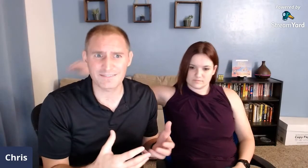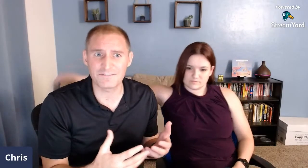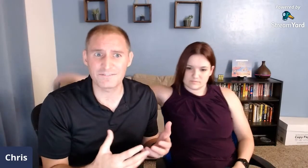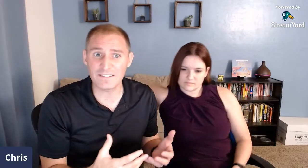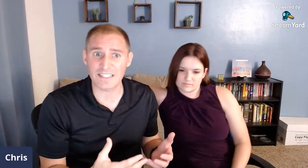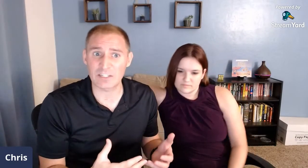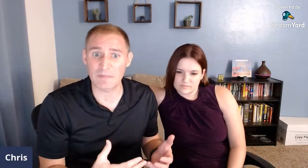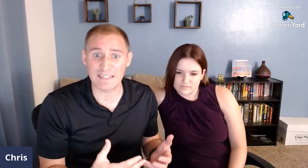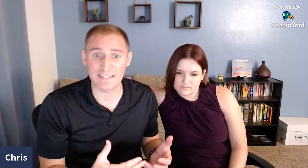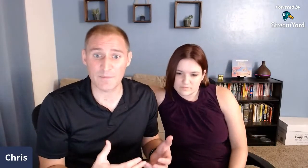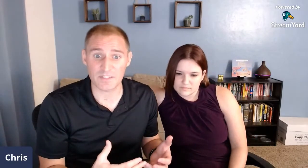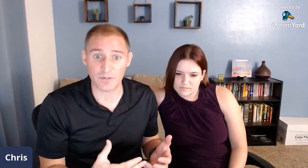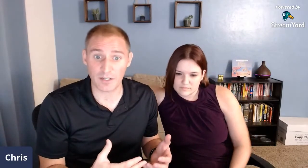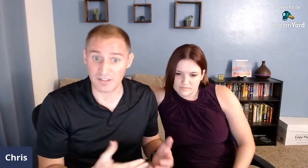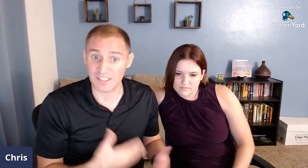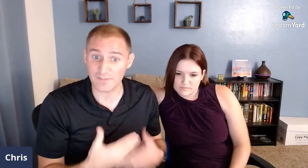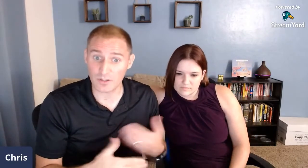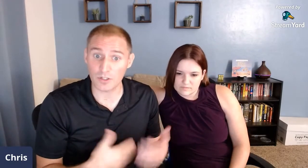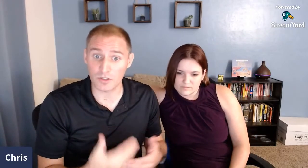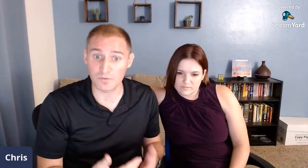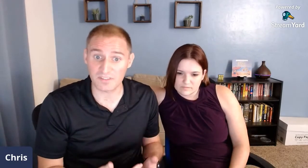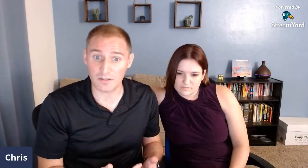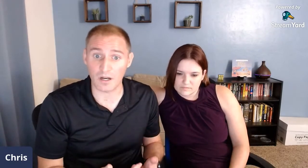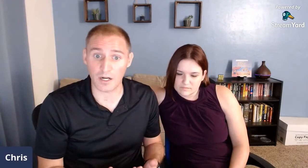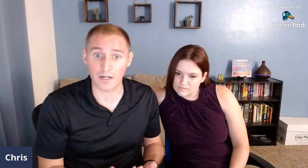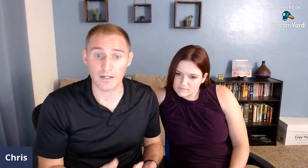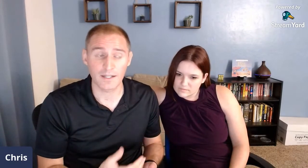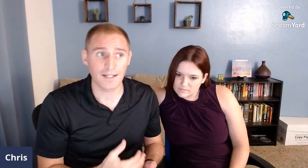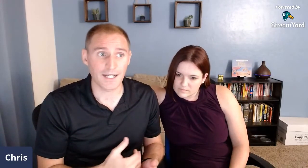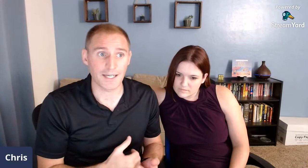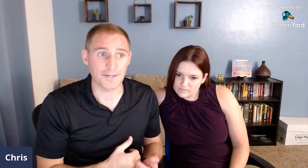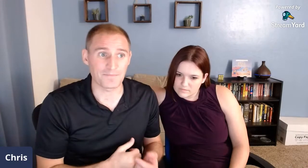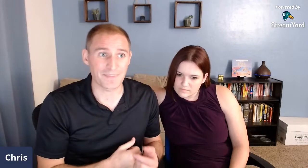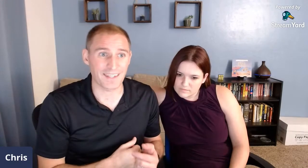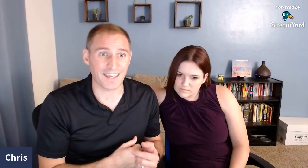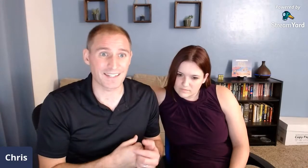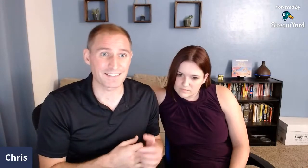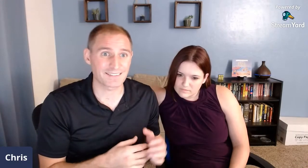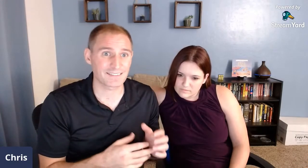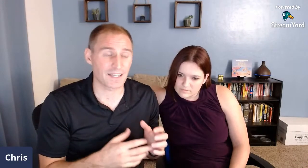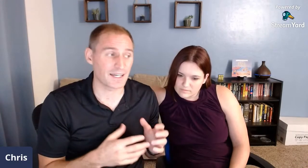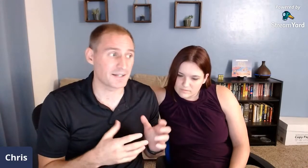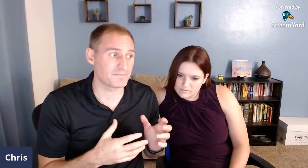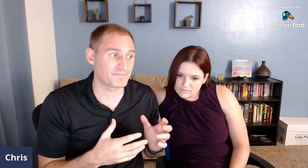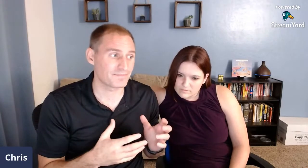That doesn't feel like you're making that much progress, even though you still are.